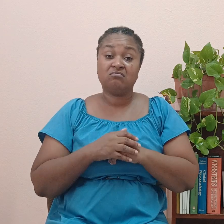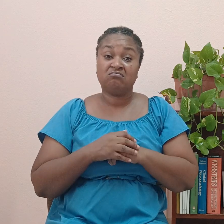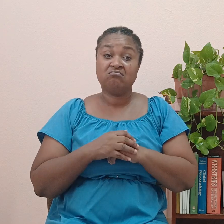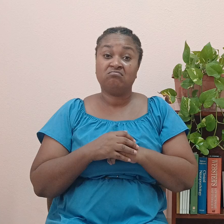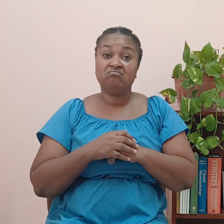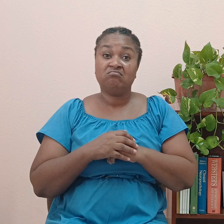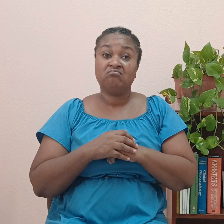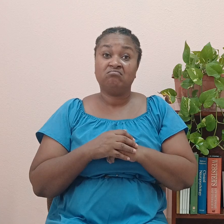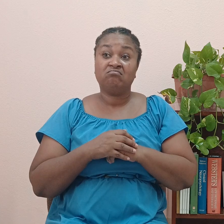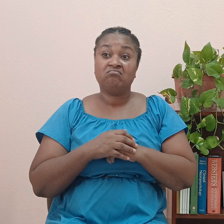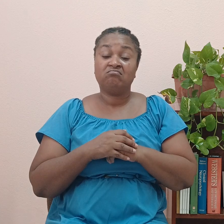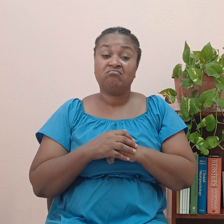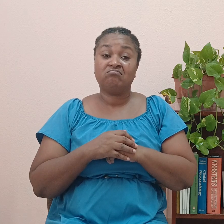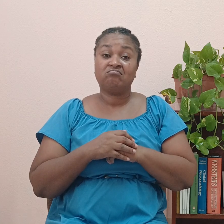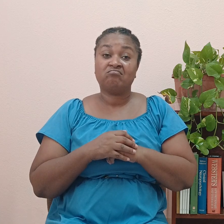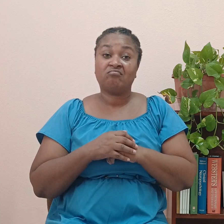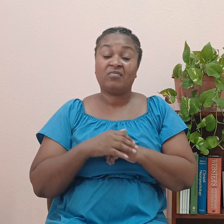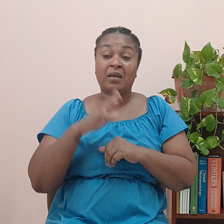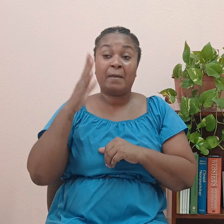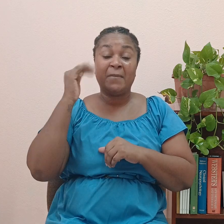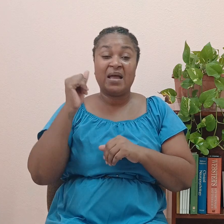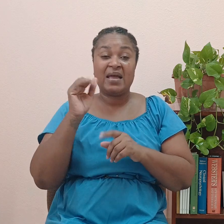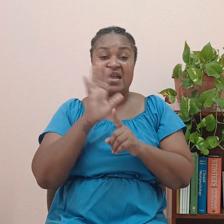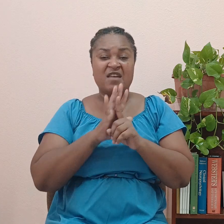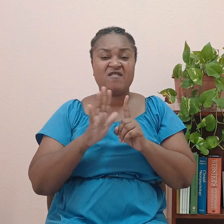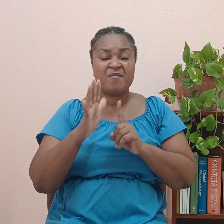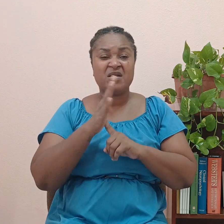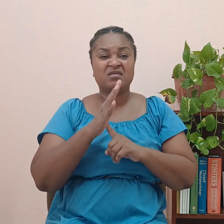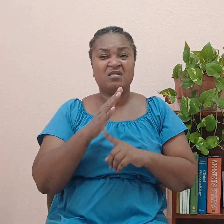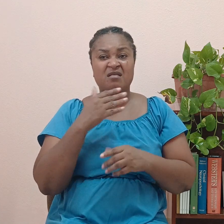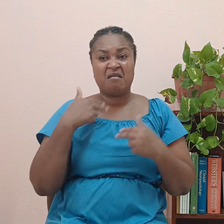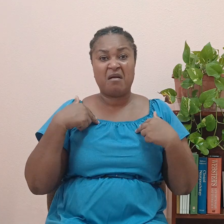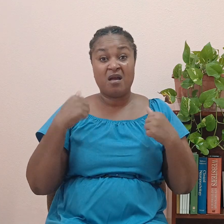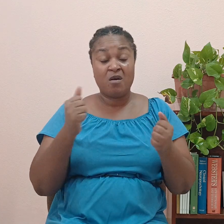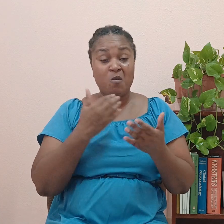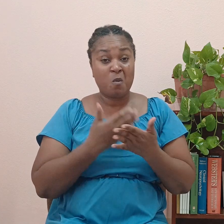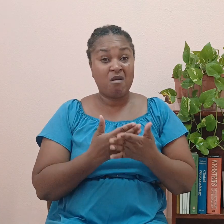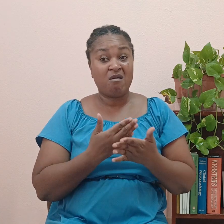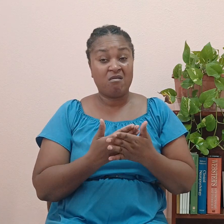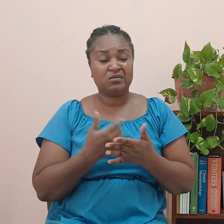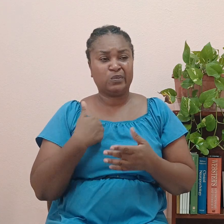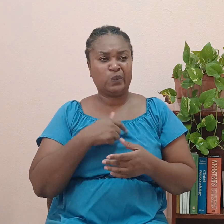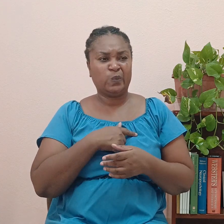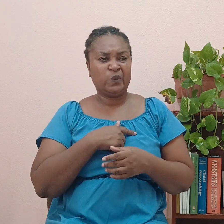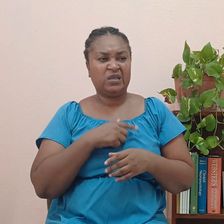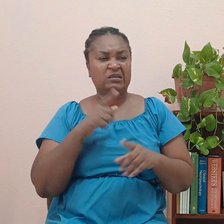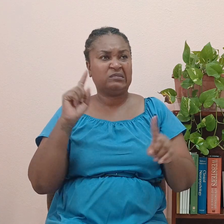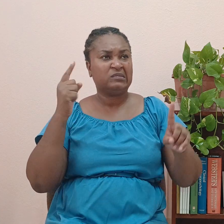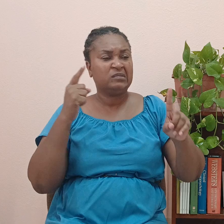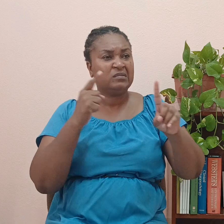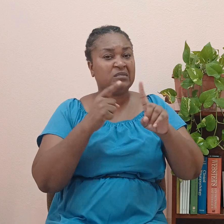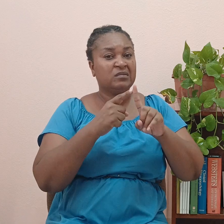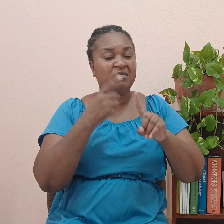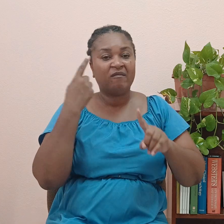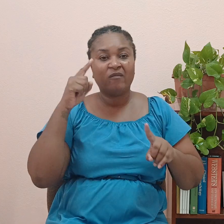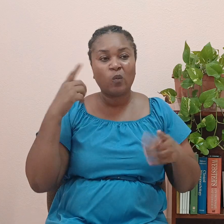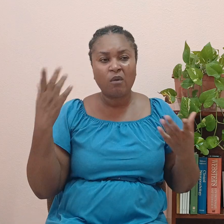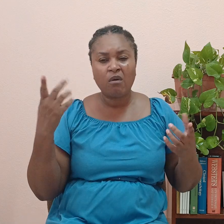By environmental wellness, we aim to return to the state of responsibility for our